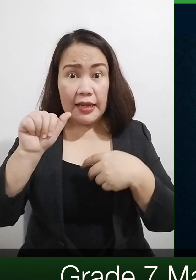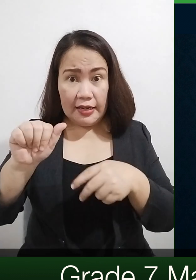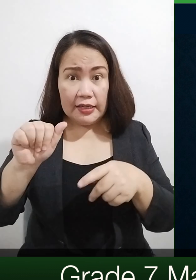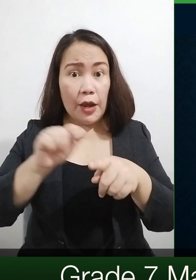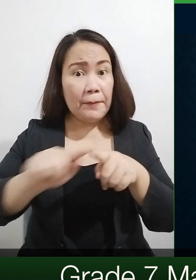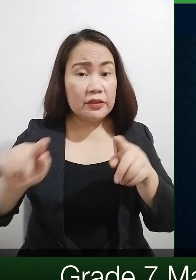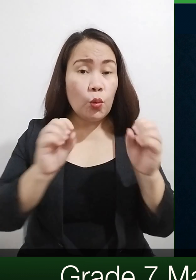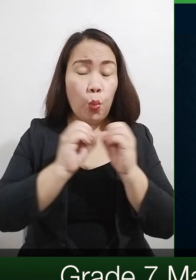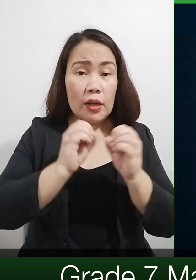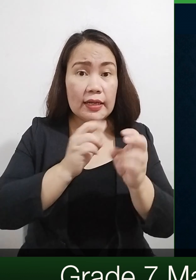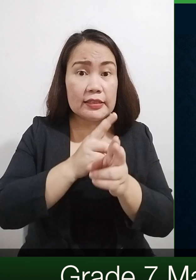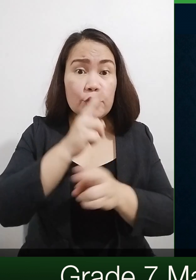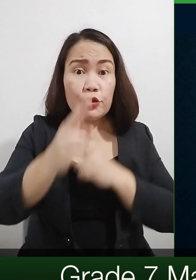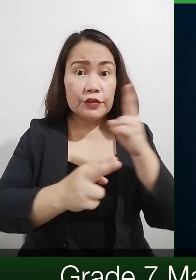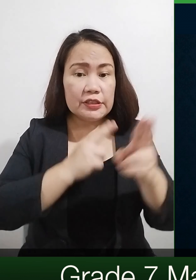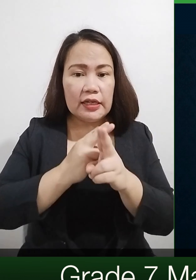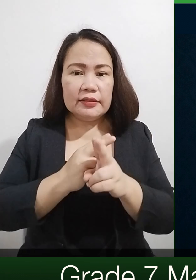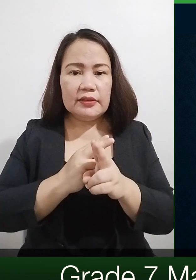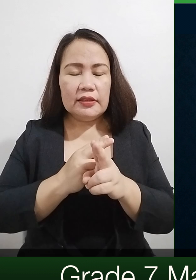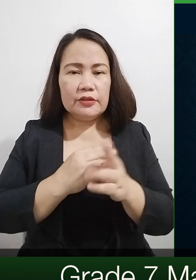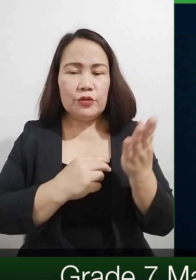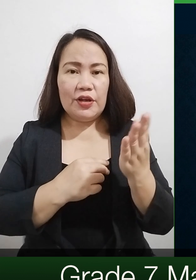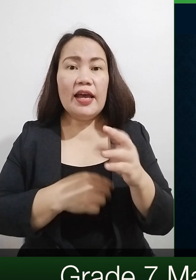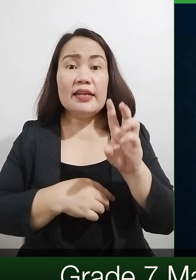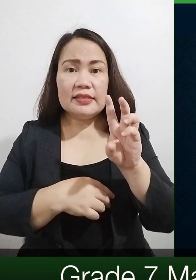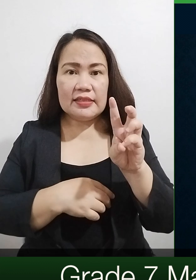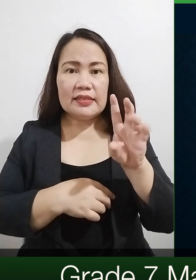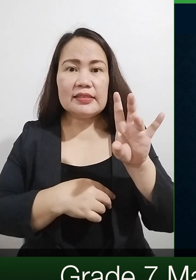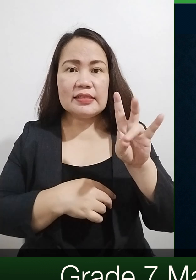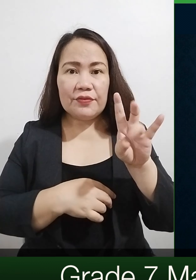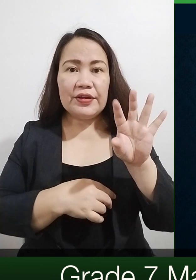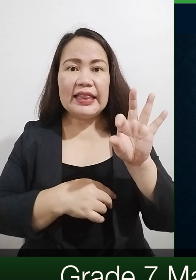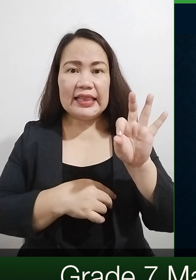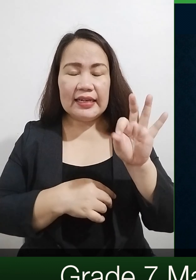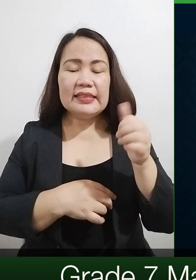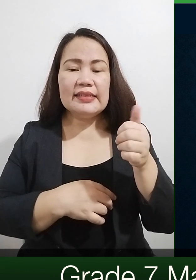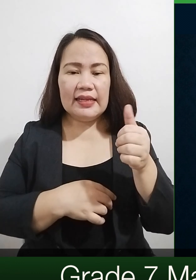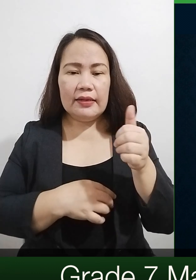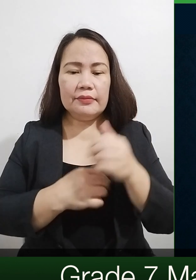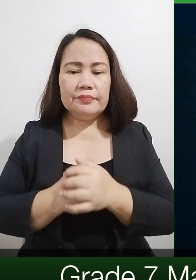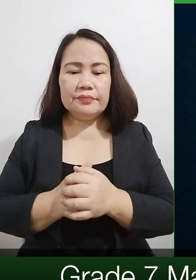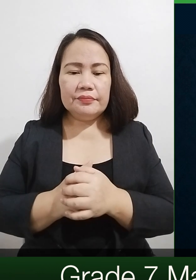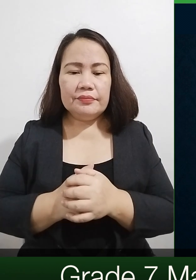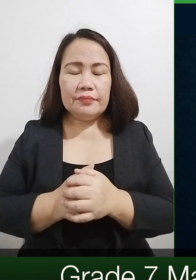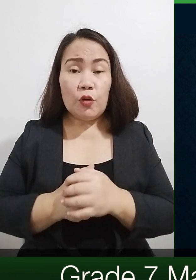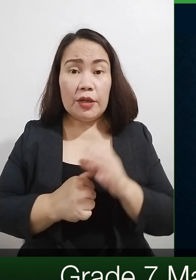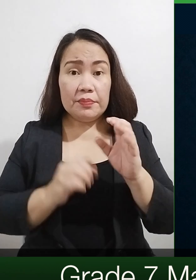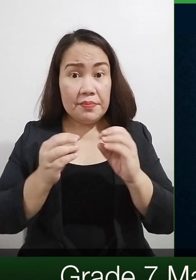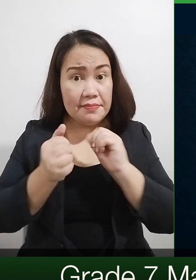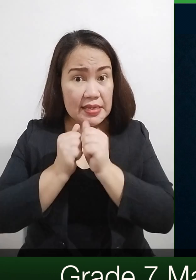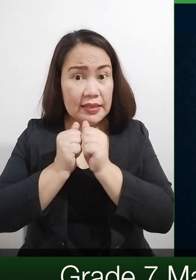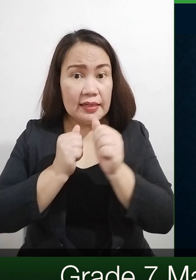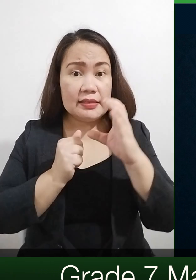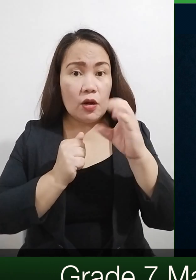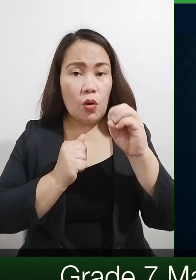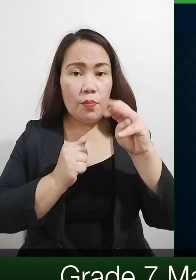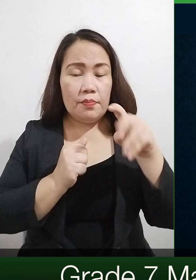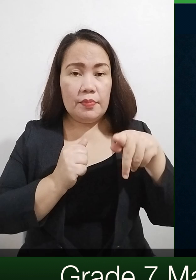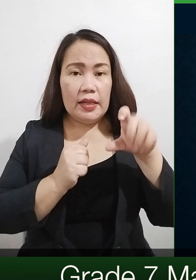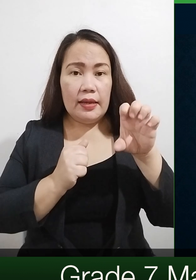nasa universal set? We have 6, 7, 8, 9, 10. Okay? 9, 10 ha, kasi may 9 tayo